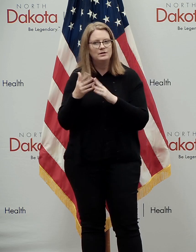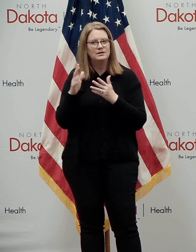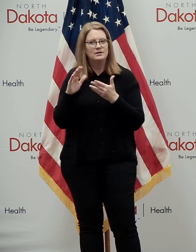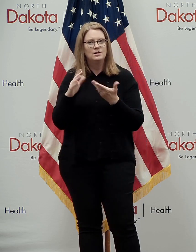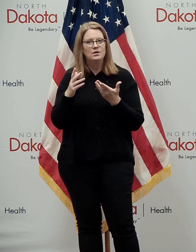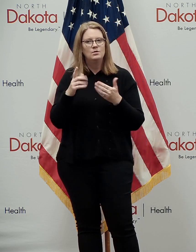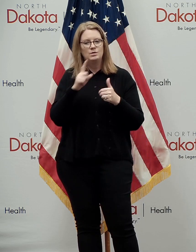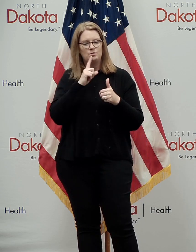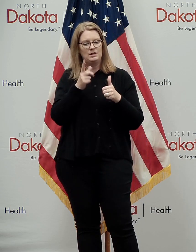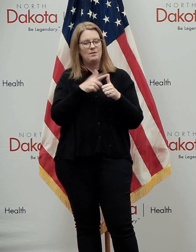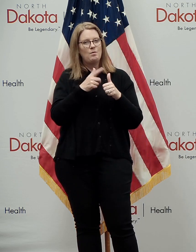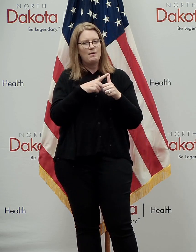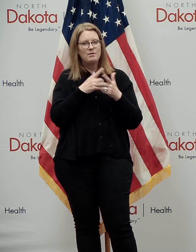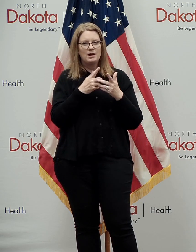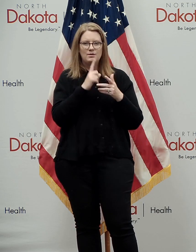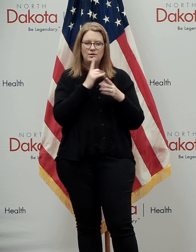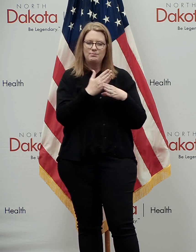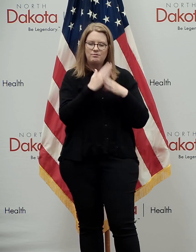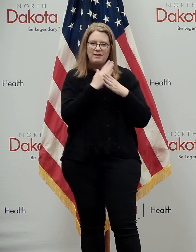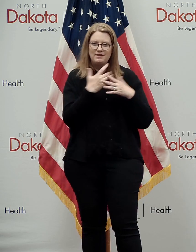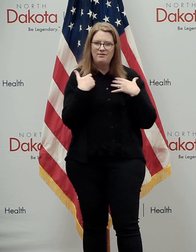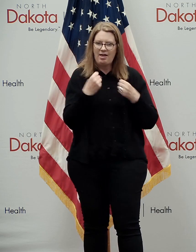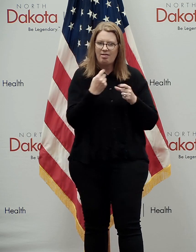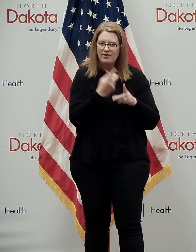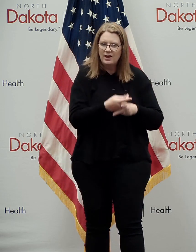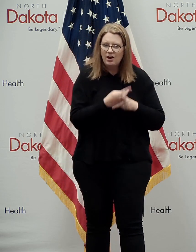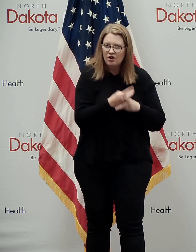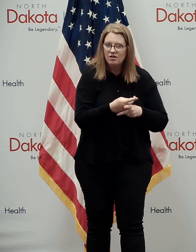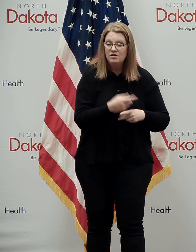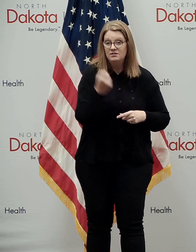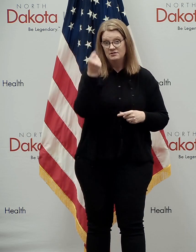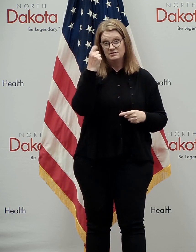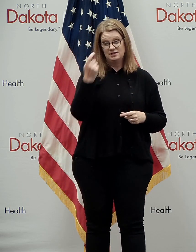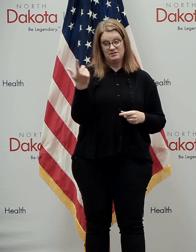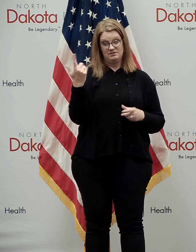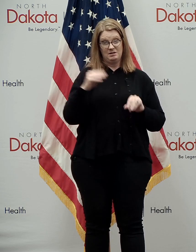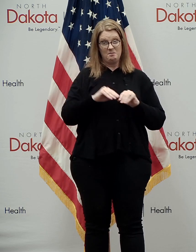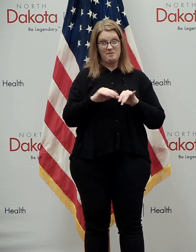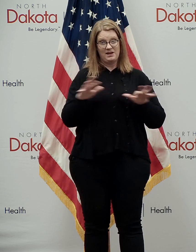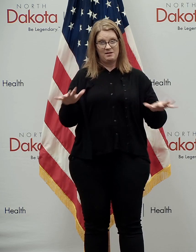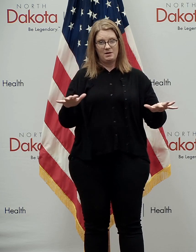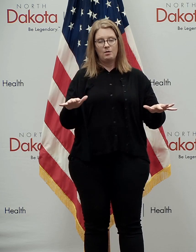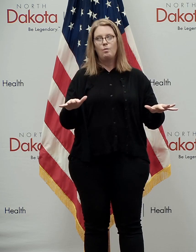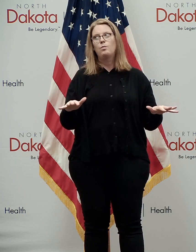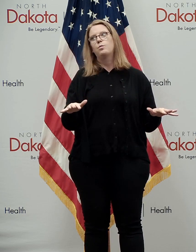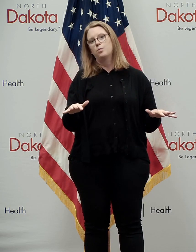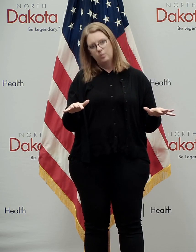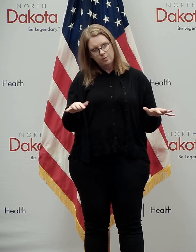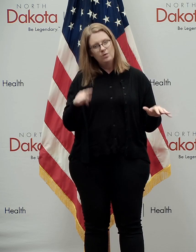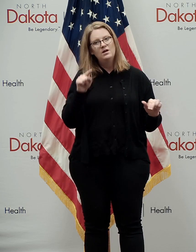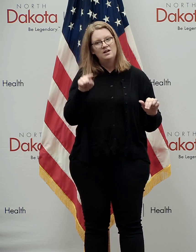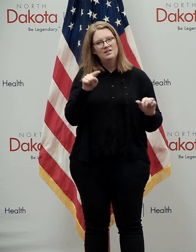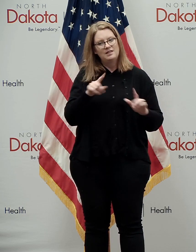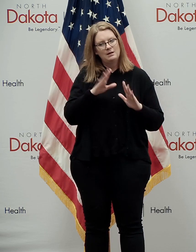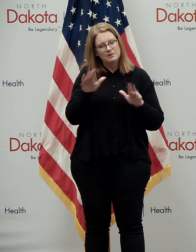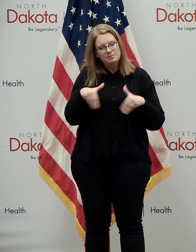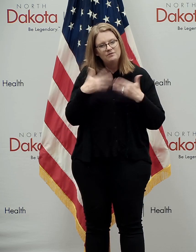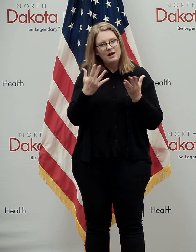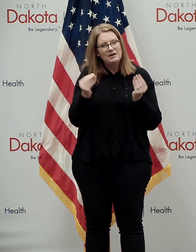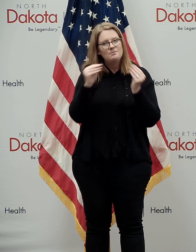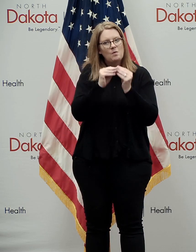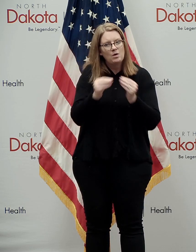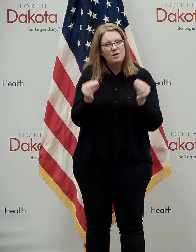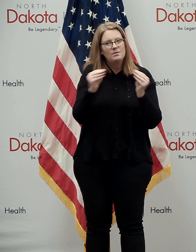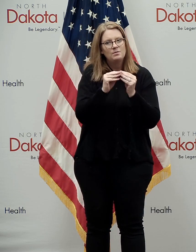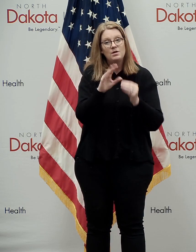and preventative health care. Through the last several months of the pandemic, health centers have been stepping up in communities across the state, helping